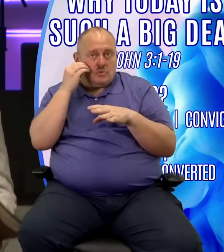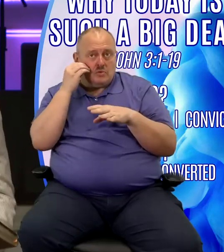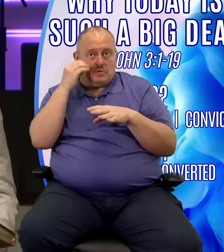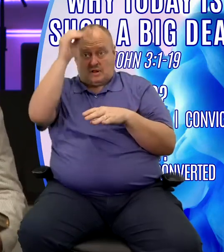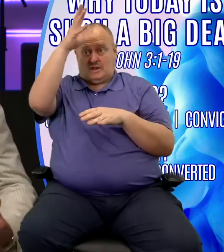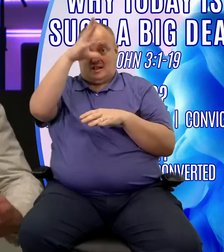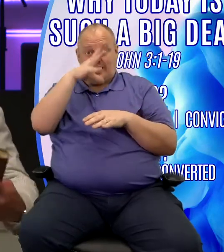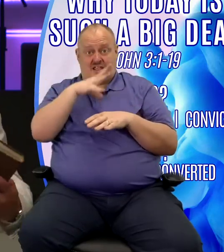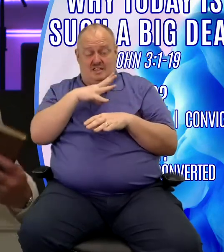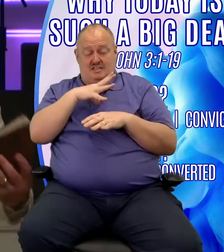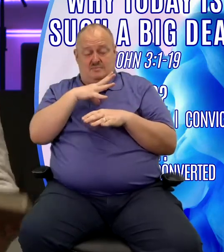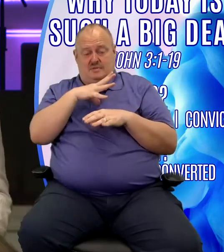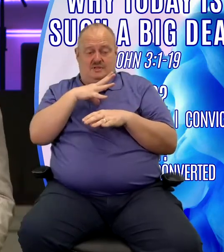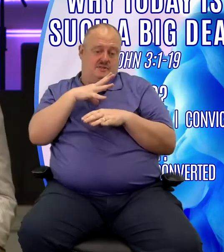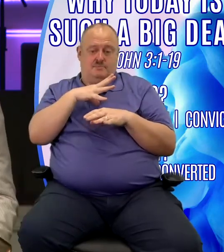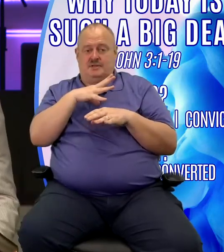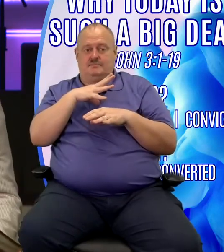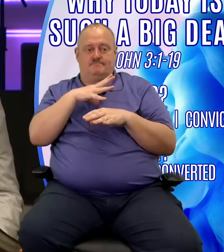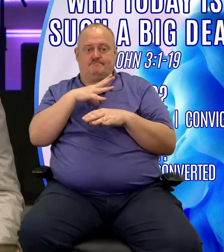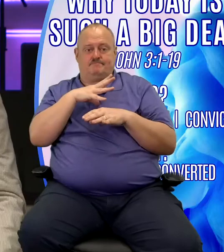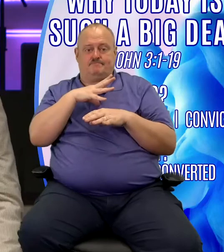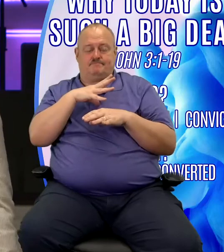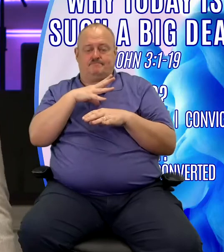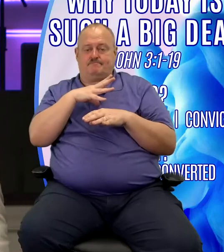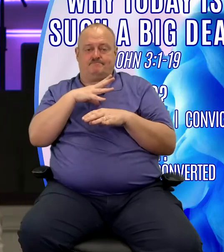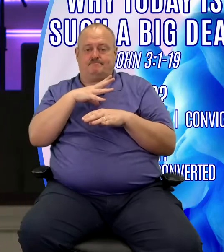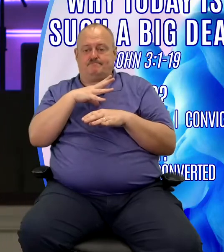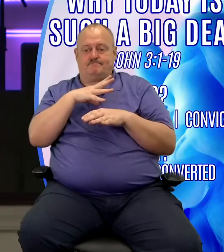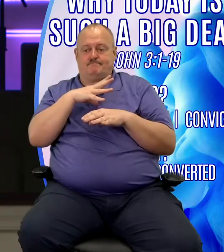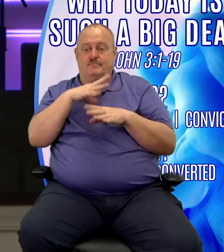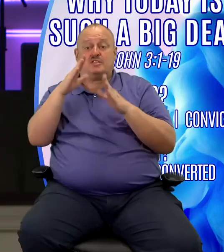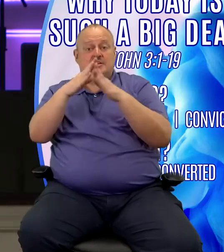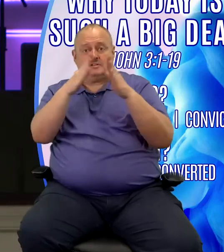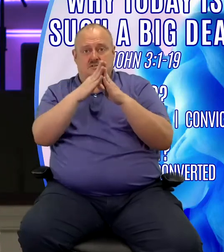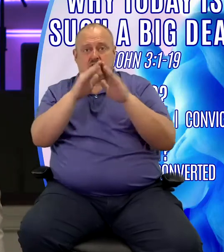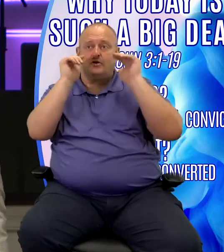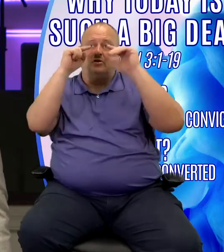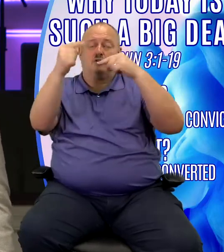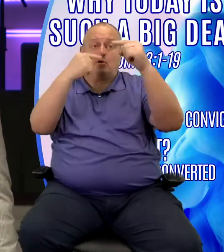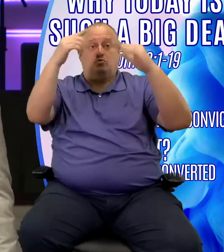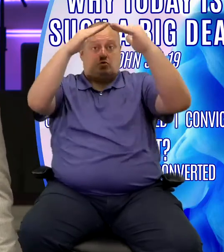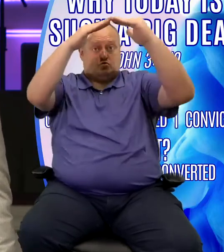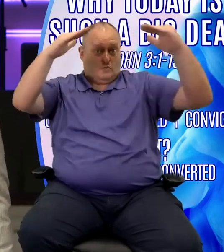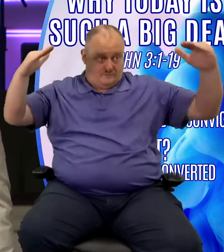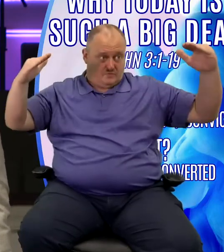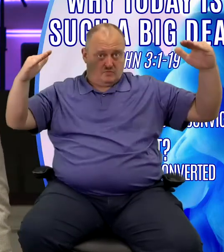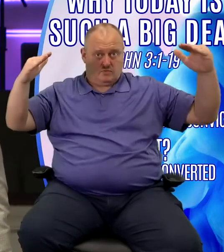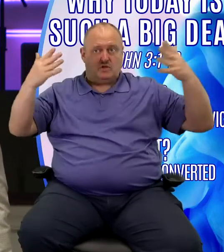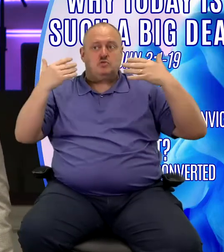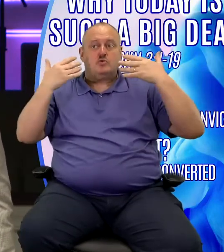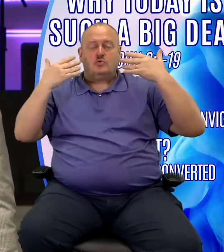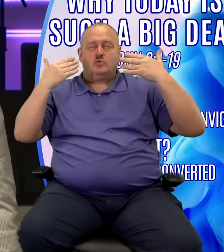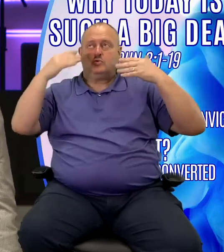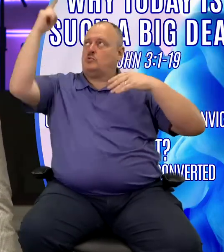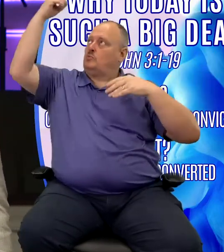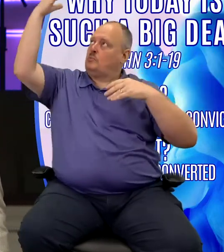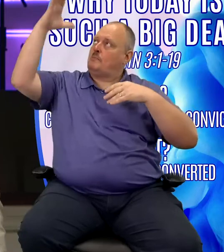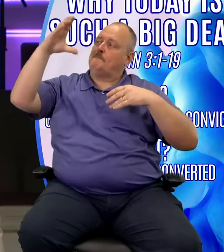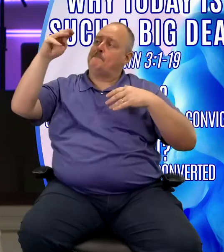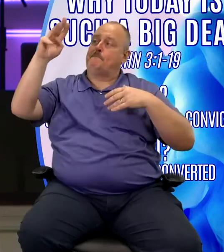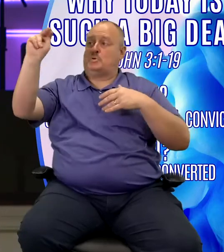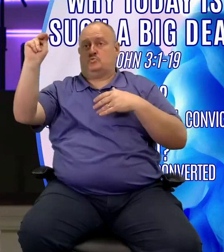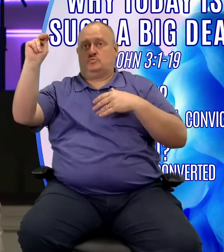of prominence, the men of intrigue of the community, would make their way to the housetops in the cool moonlight. They would